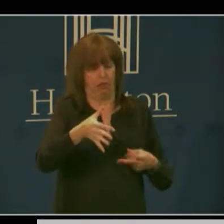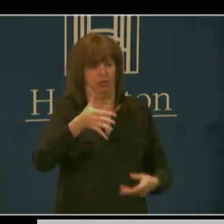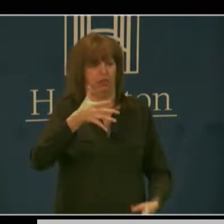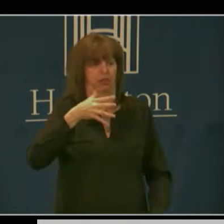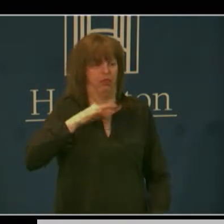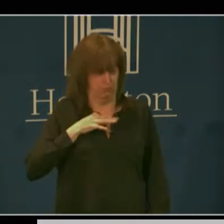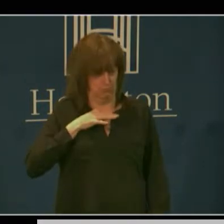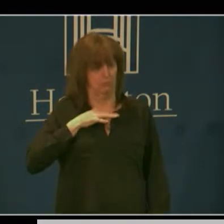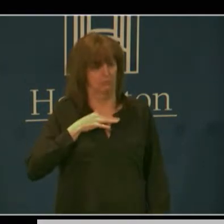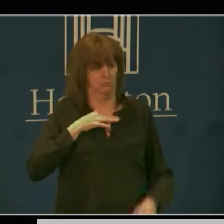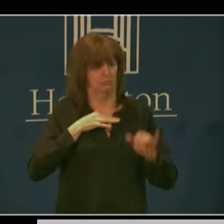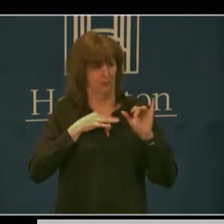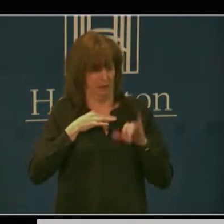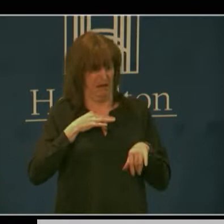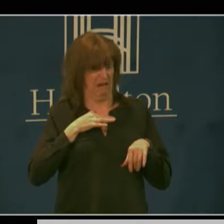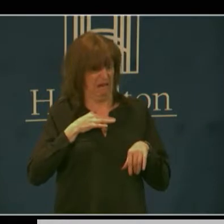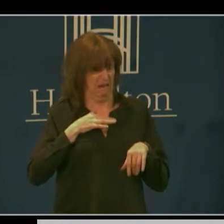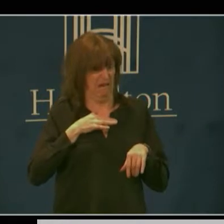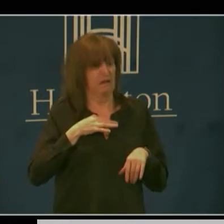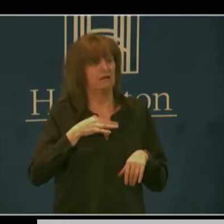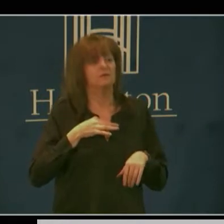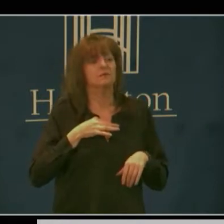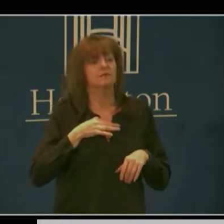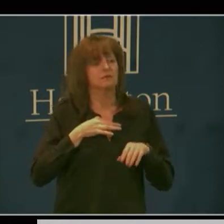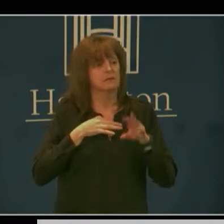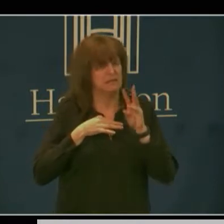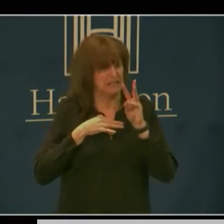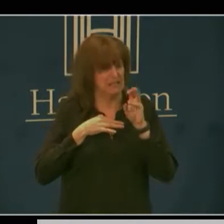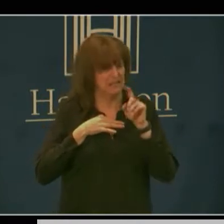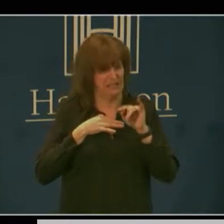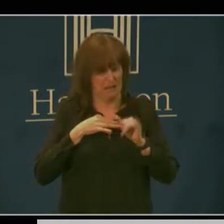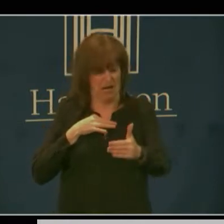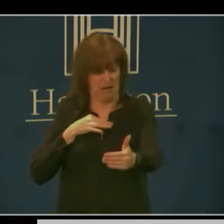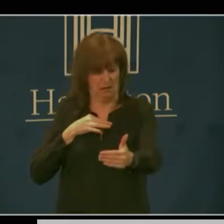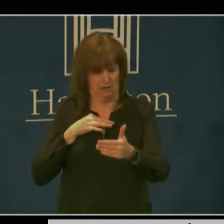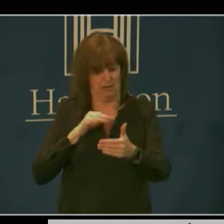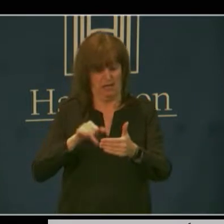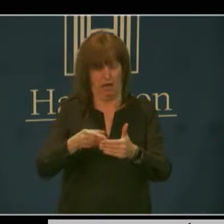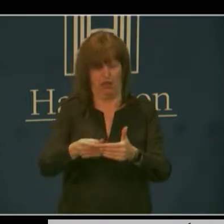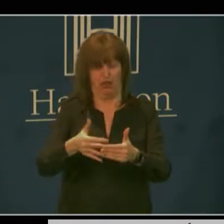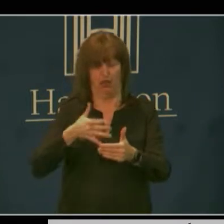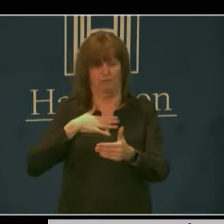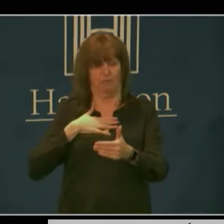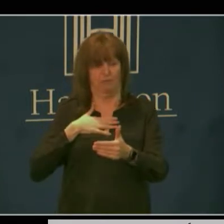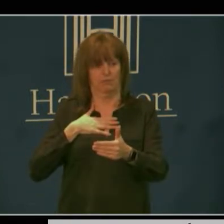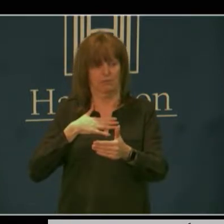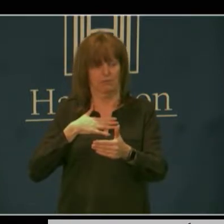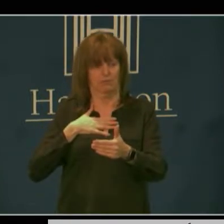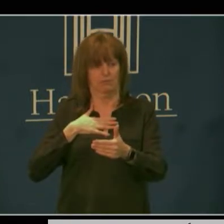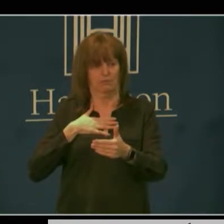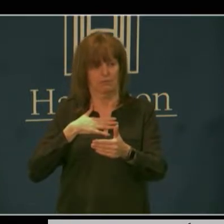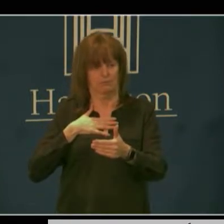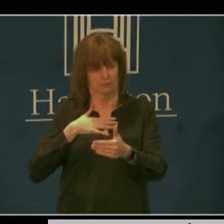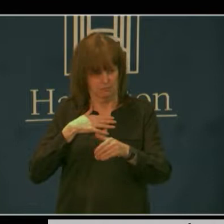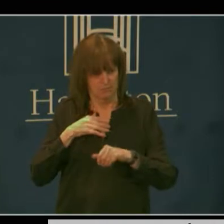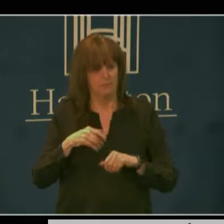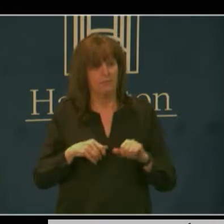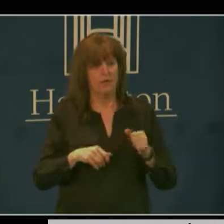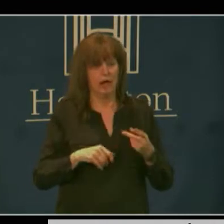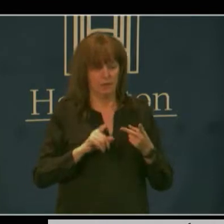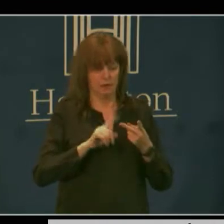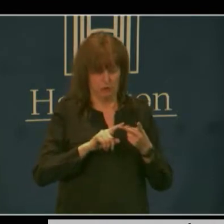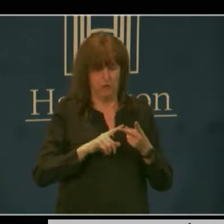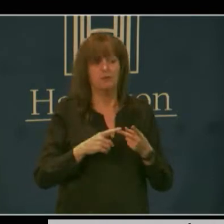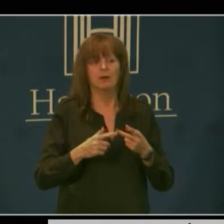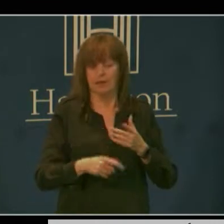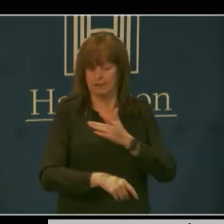they are within 6 feet of one another. And then the second is through contact. because we know that this virus can live